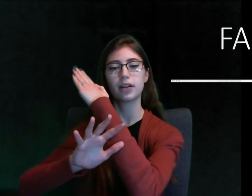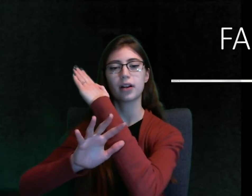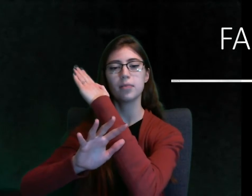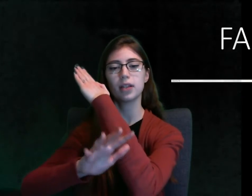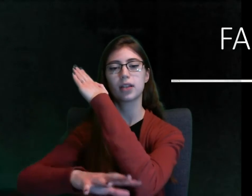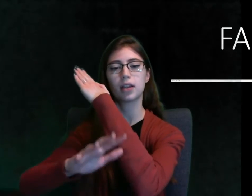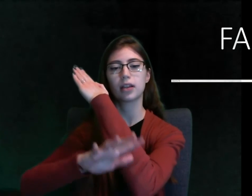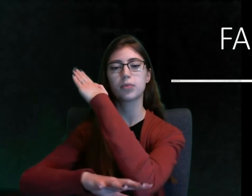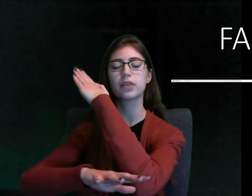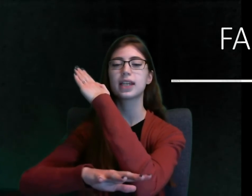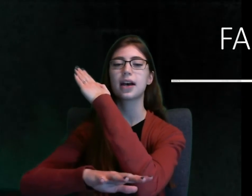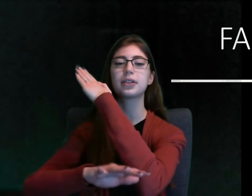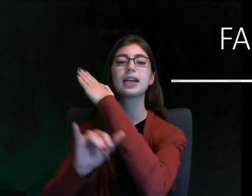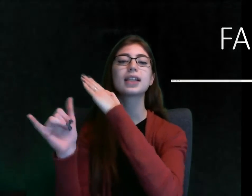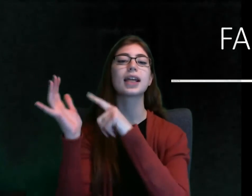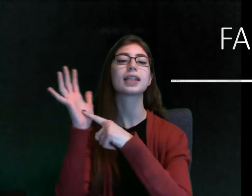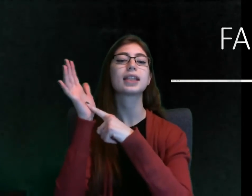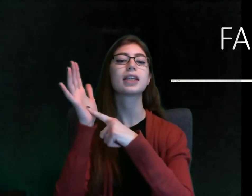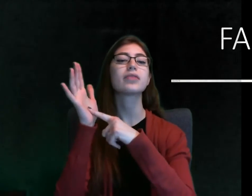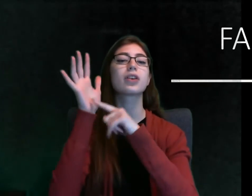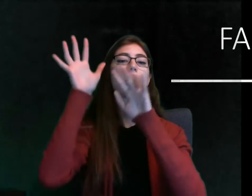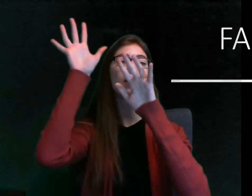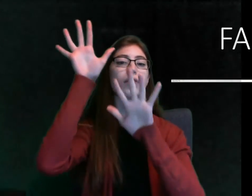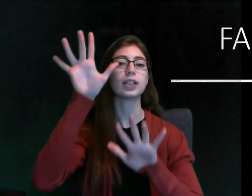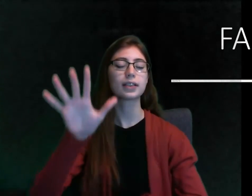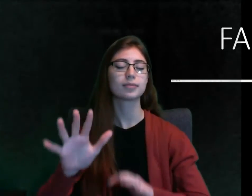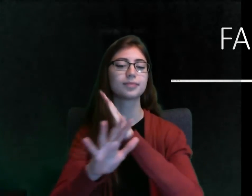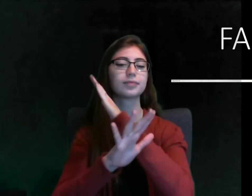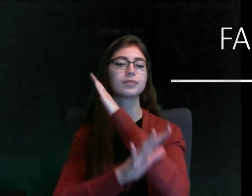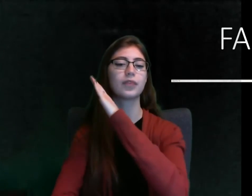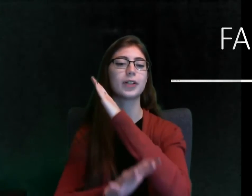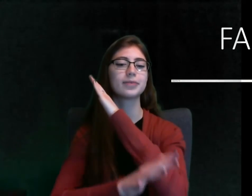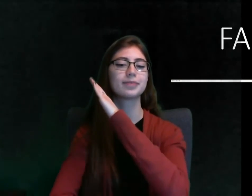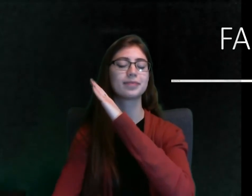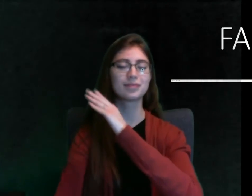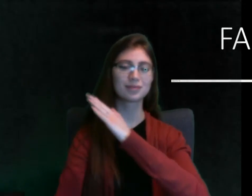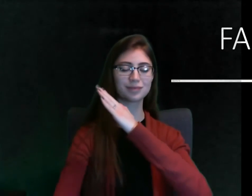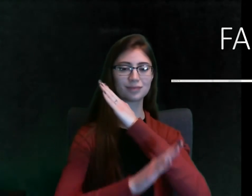arm and move it down like the leaves are falling. Fall.